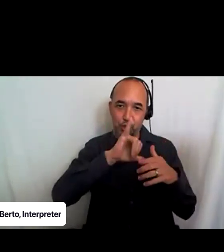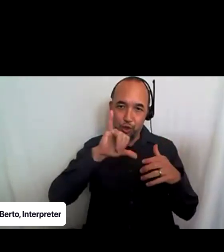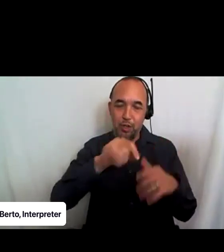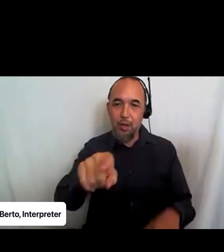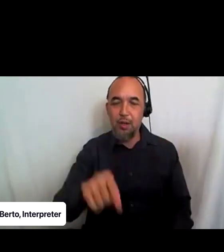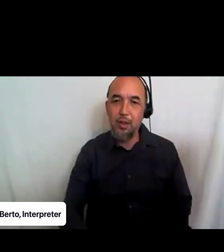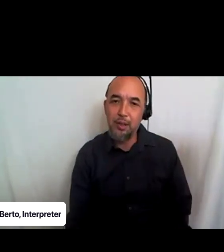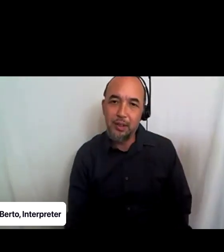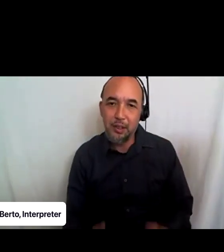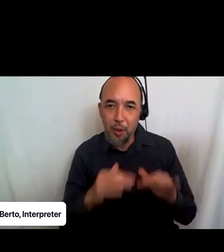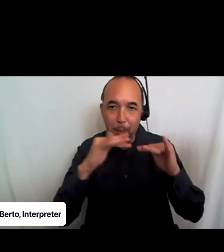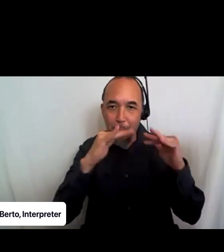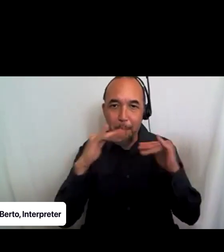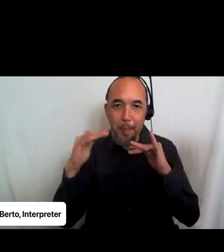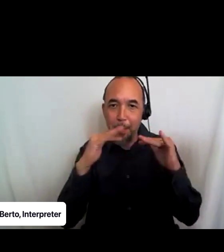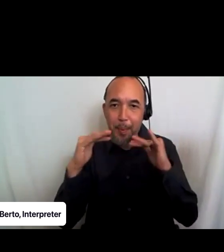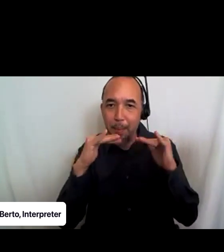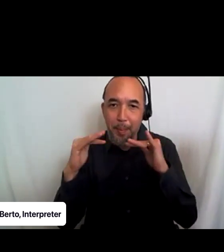Let's see that.